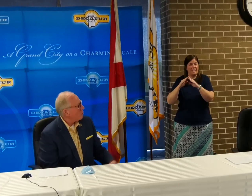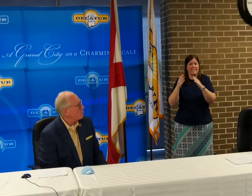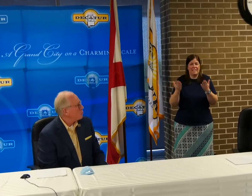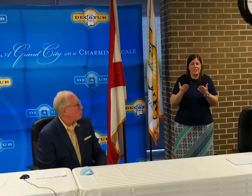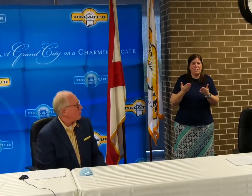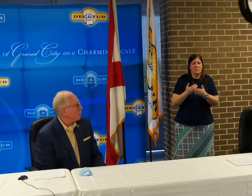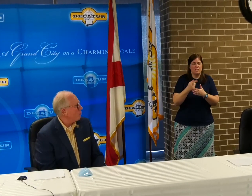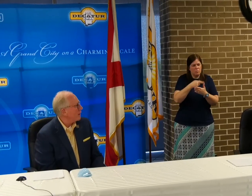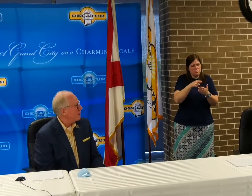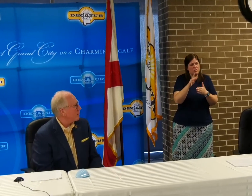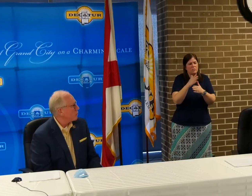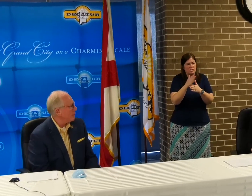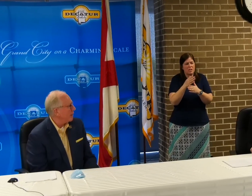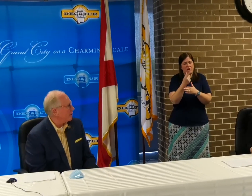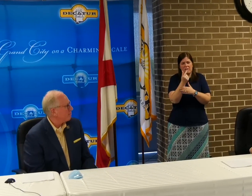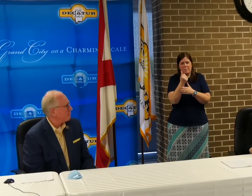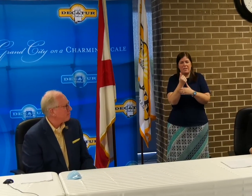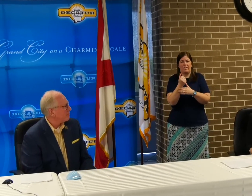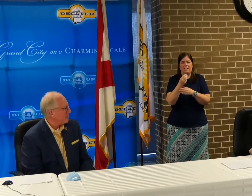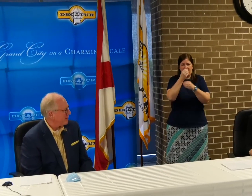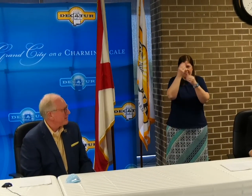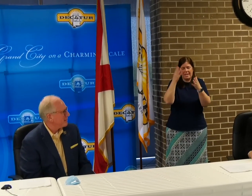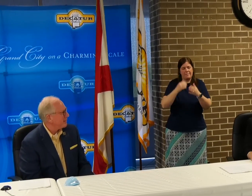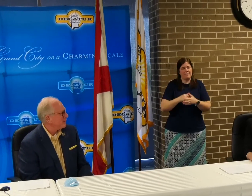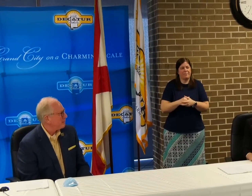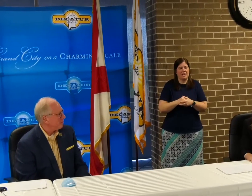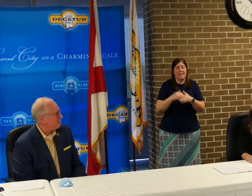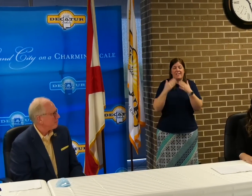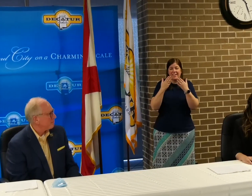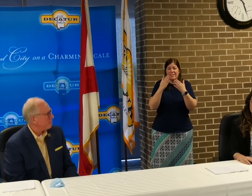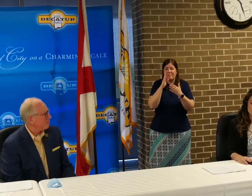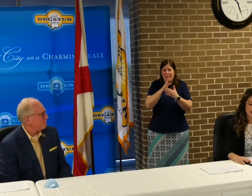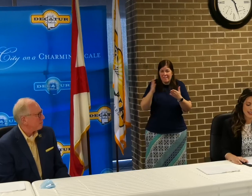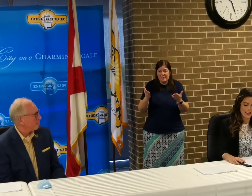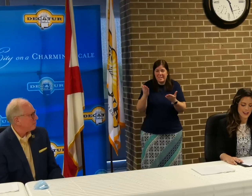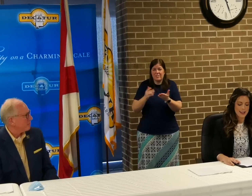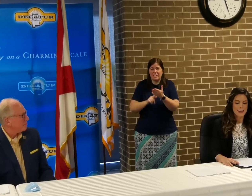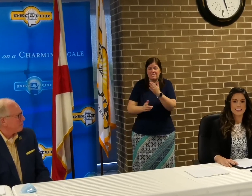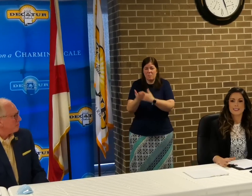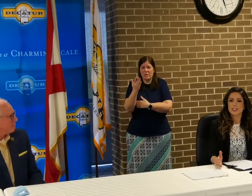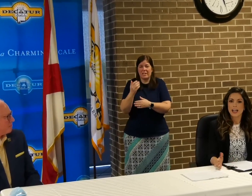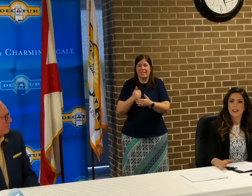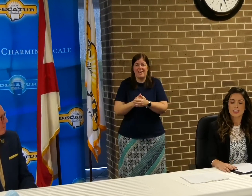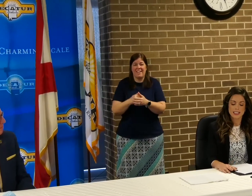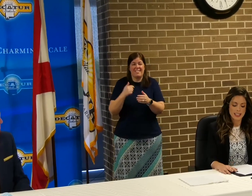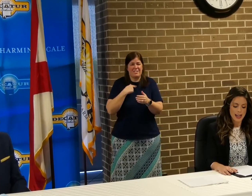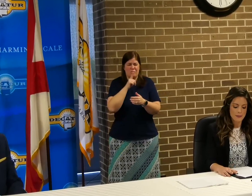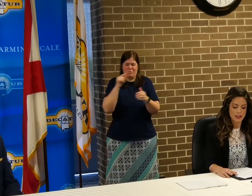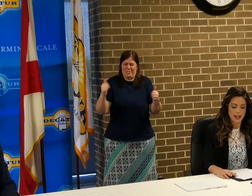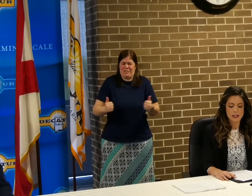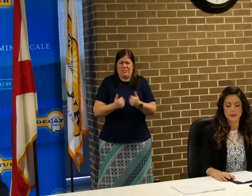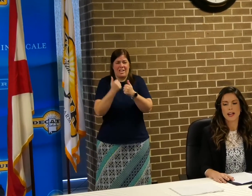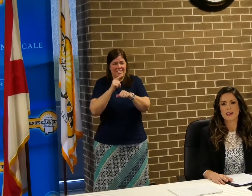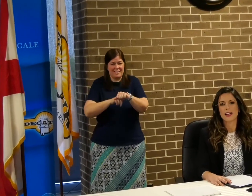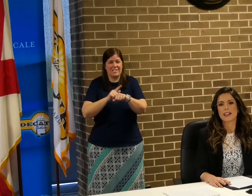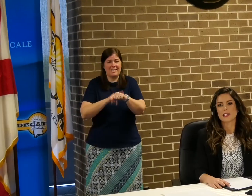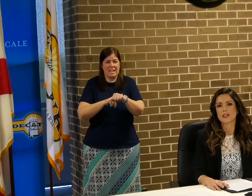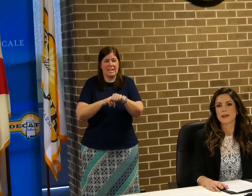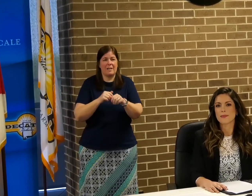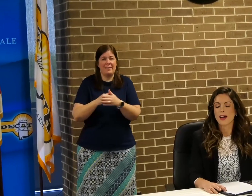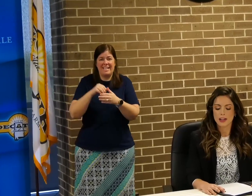why don't you share a little bit and give us an update? Absolutely. Well, thank you for having me here this morning. This is a challenging time in the